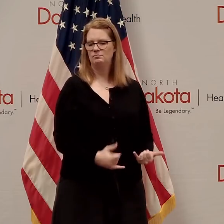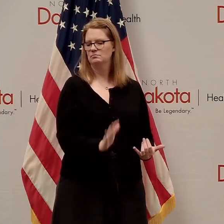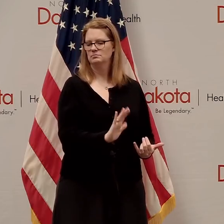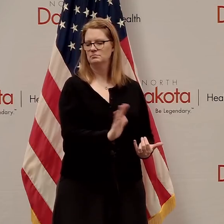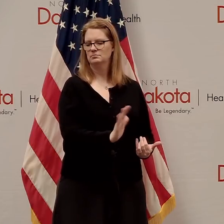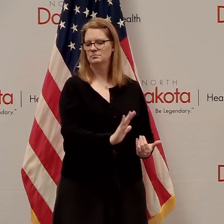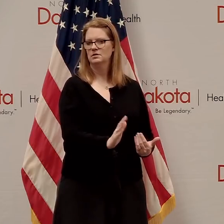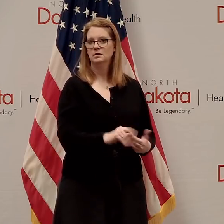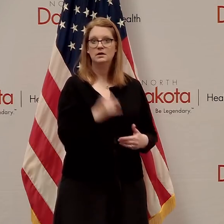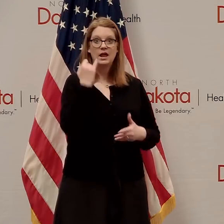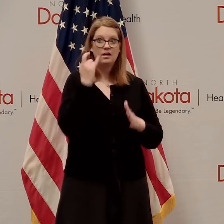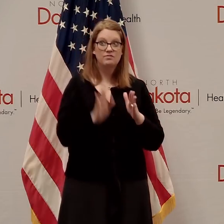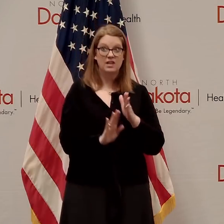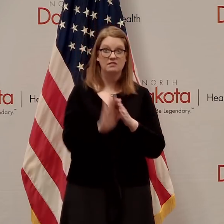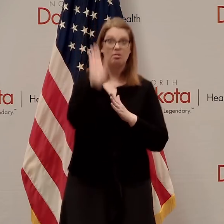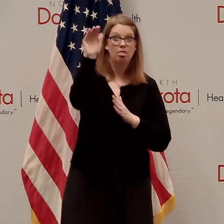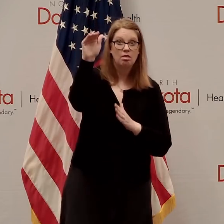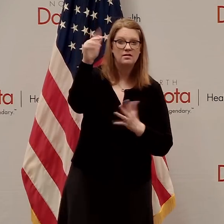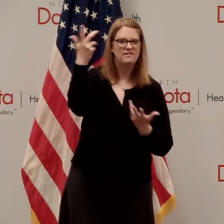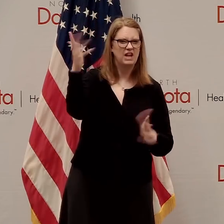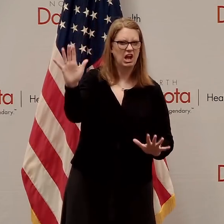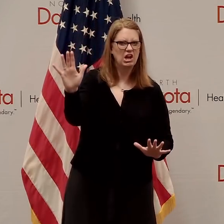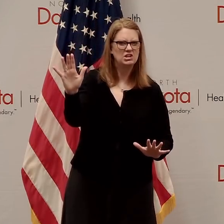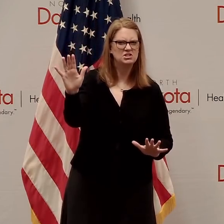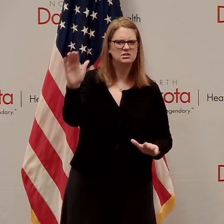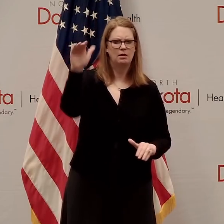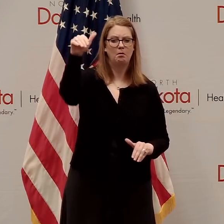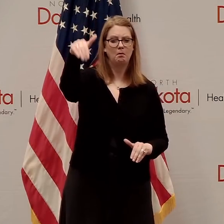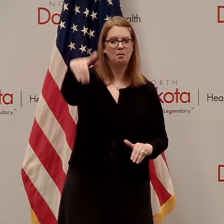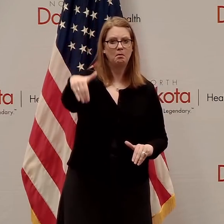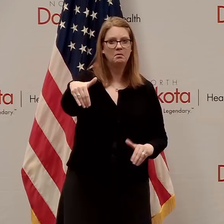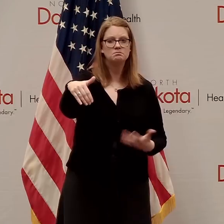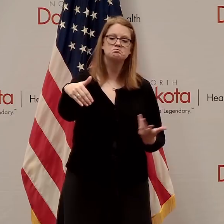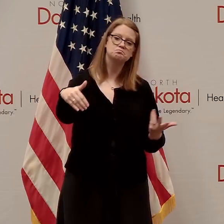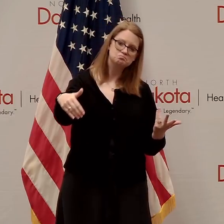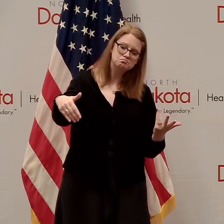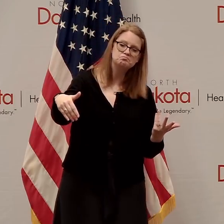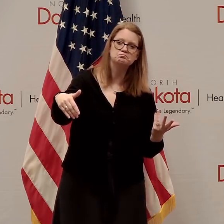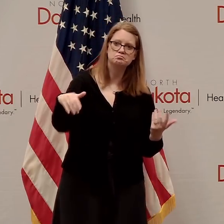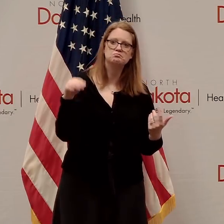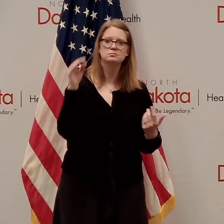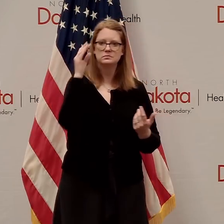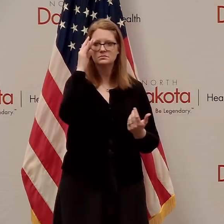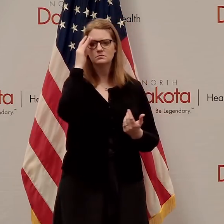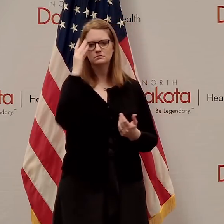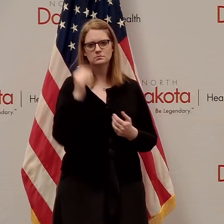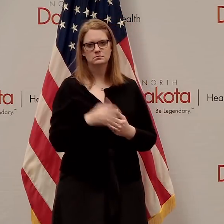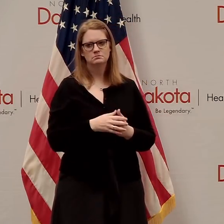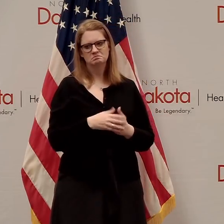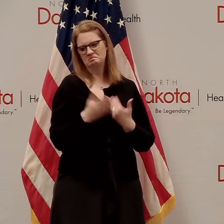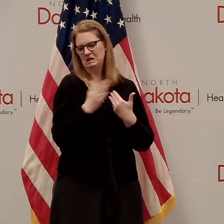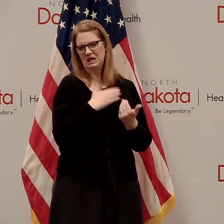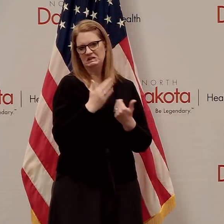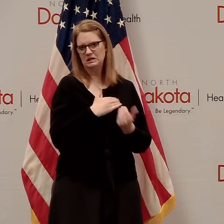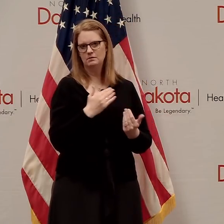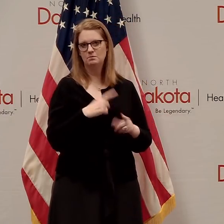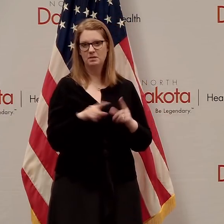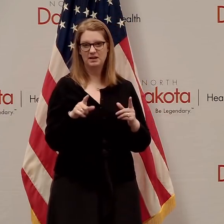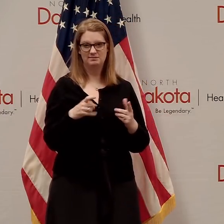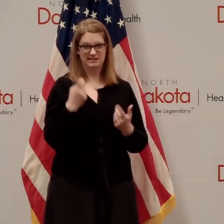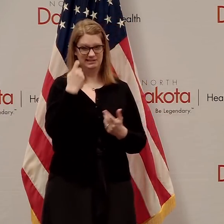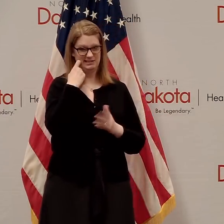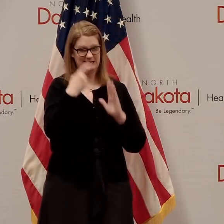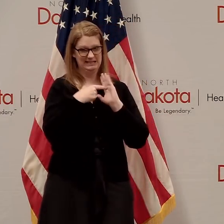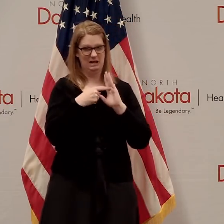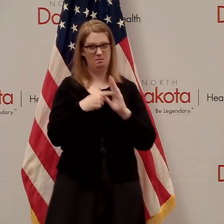already passed our peak, then that would be an easy thing to adopt. But as I just gave that example